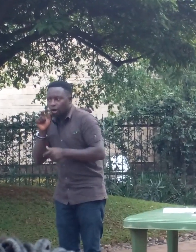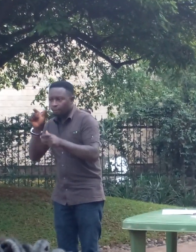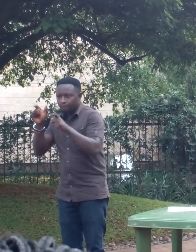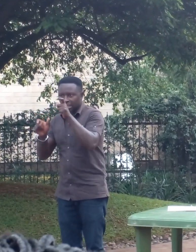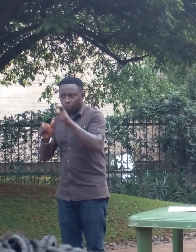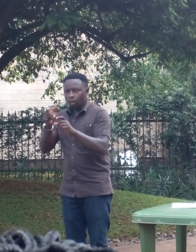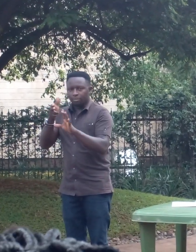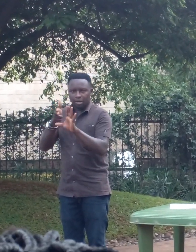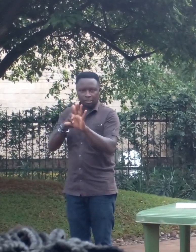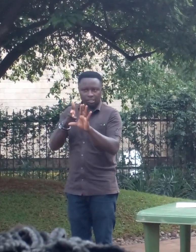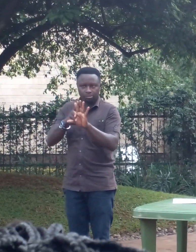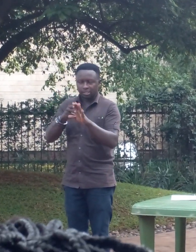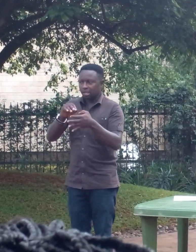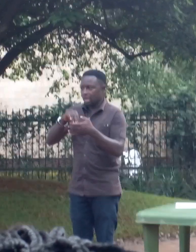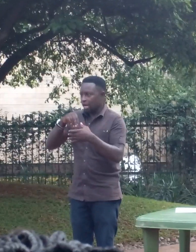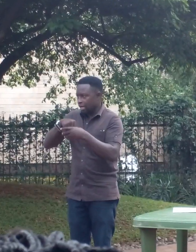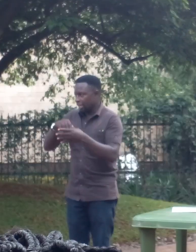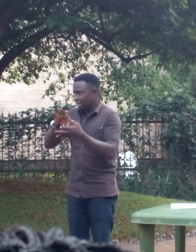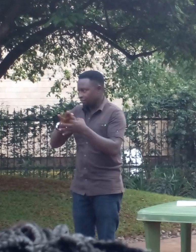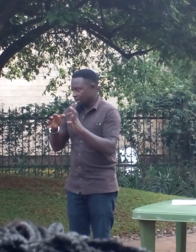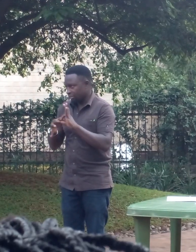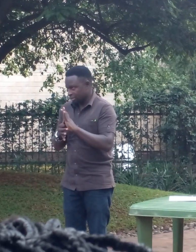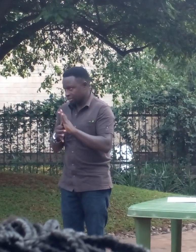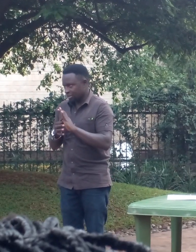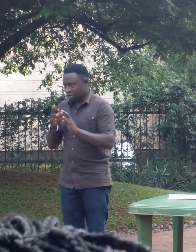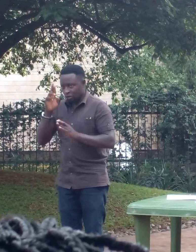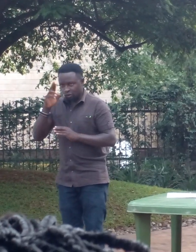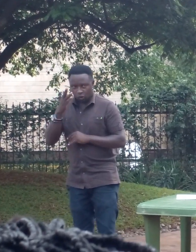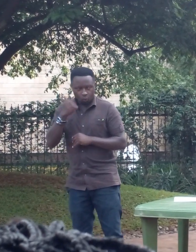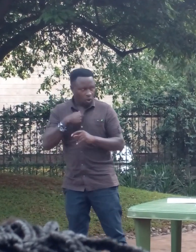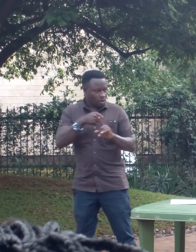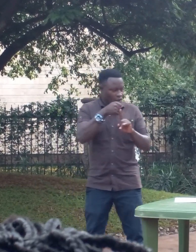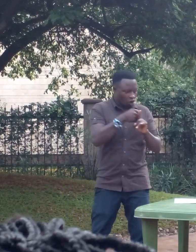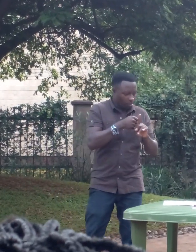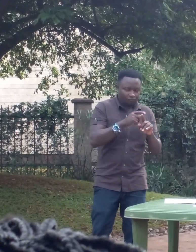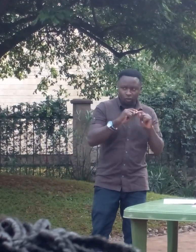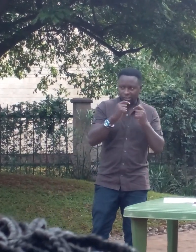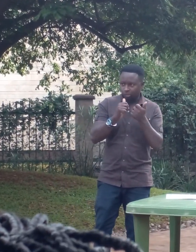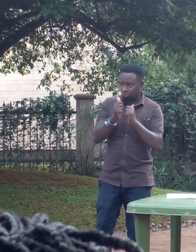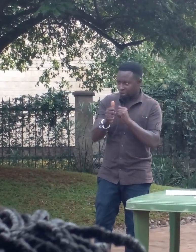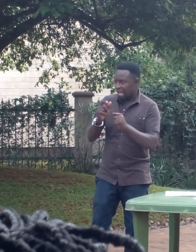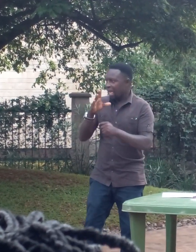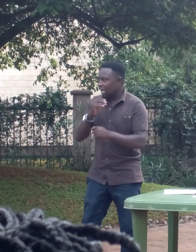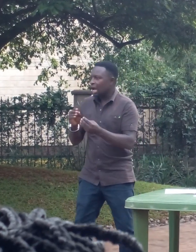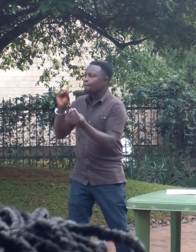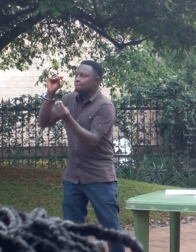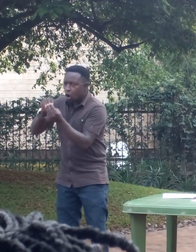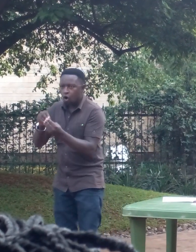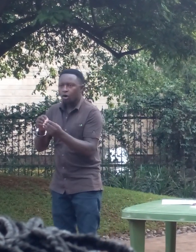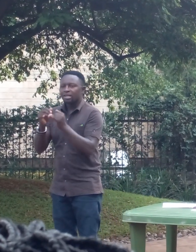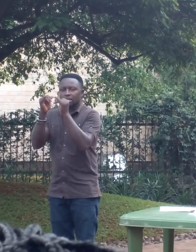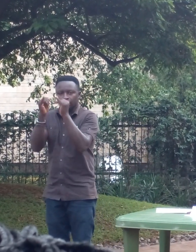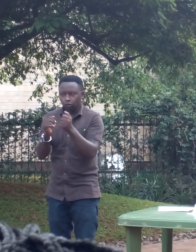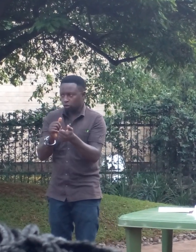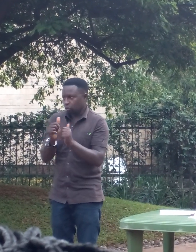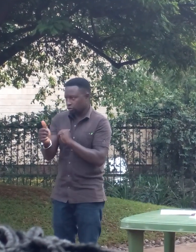deaf persons participating in your Olympics. That's the reason why we are lobbying for the sports to be added more